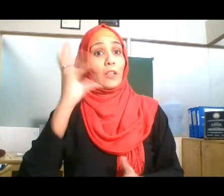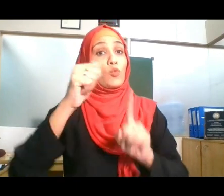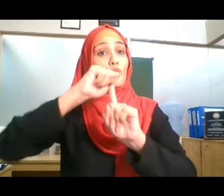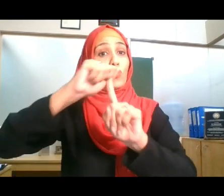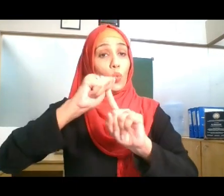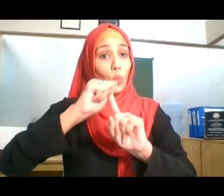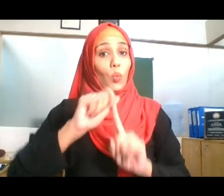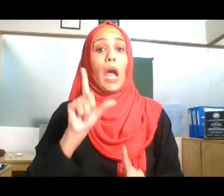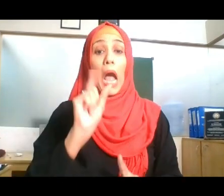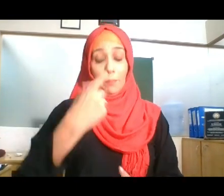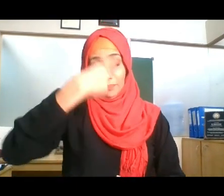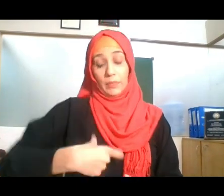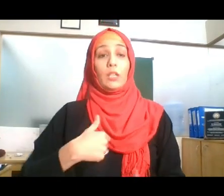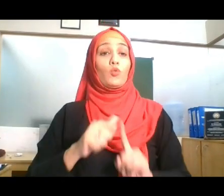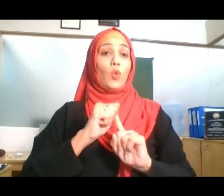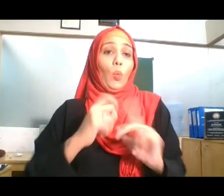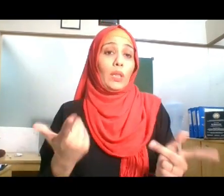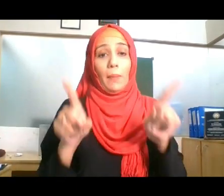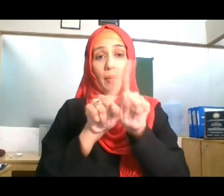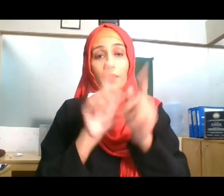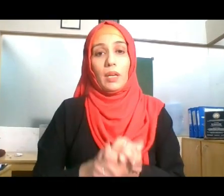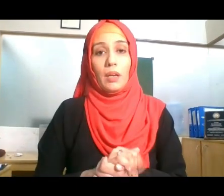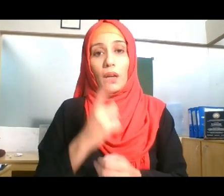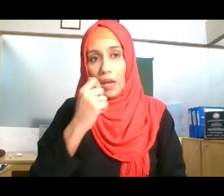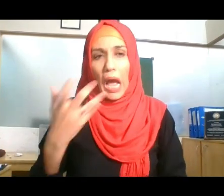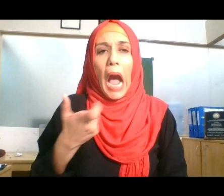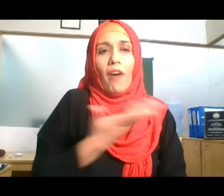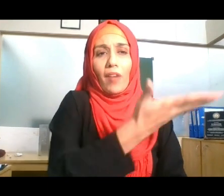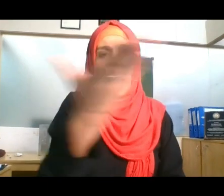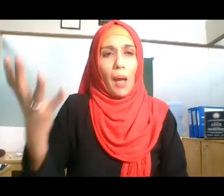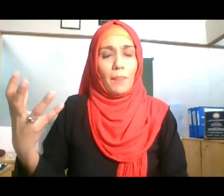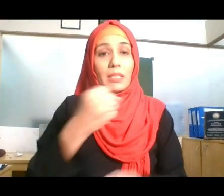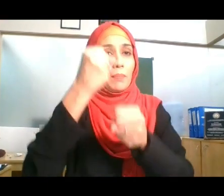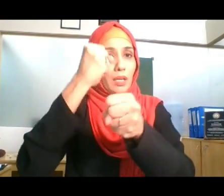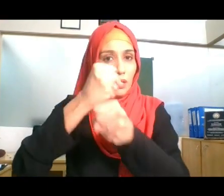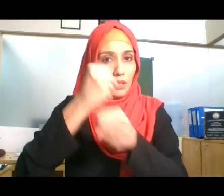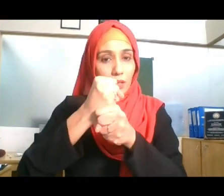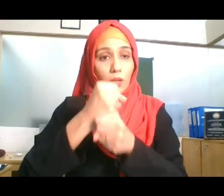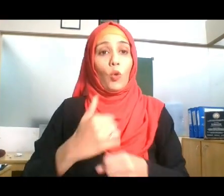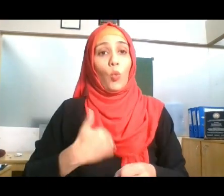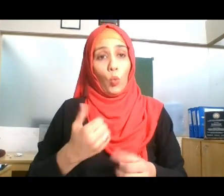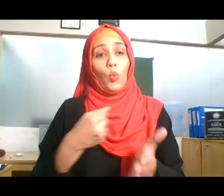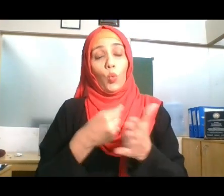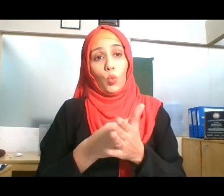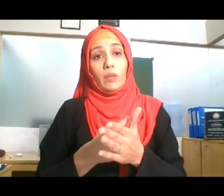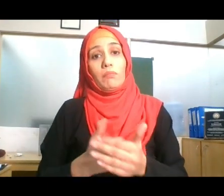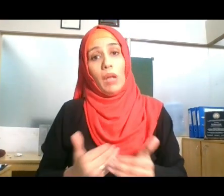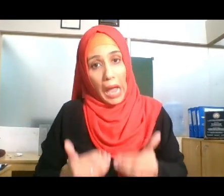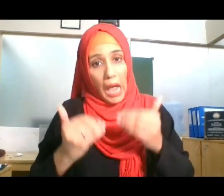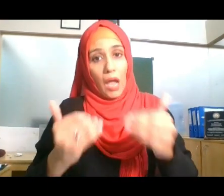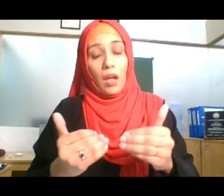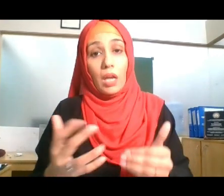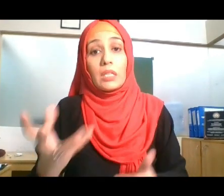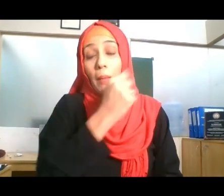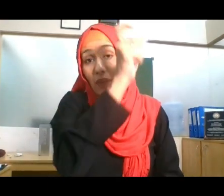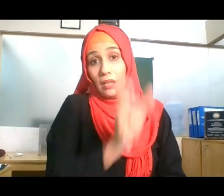were needed in person for. So I feel on the public sector side, the government can step up and identify those individuals